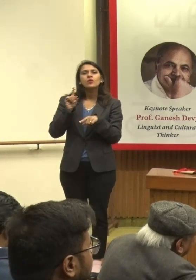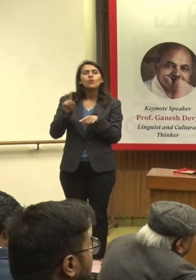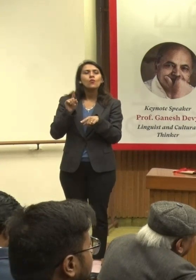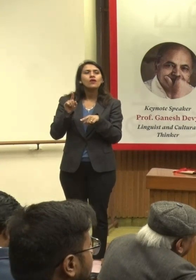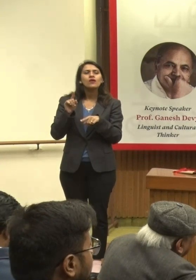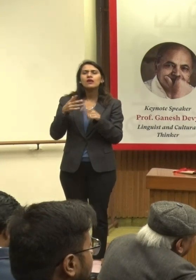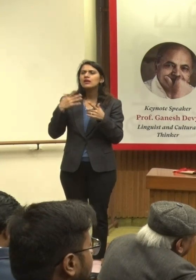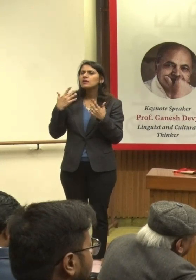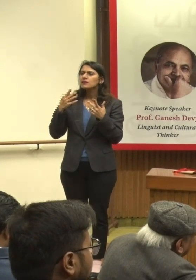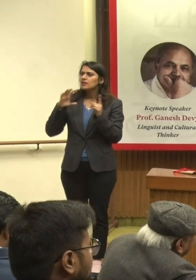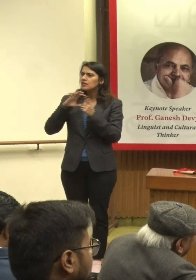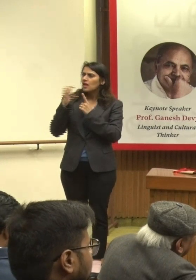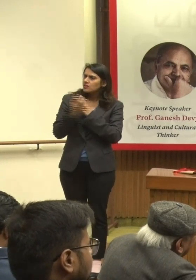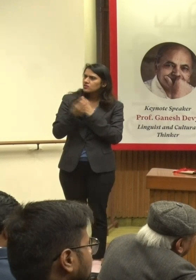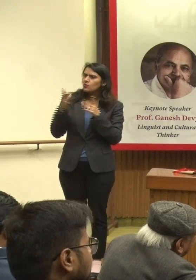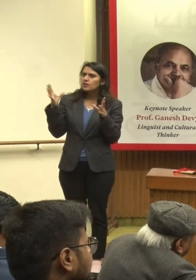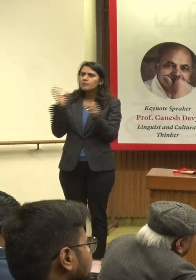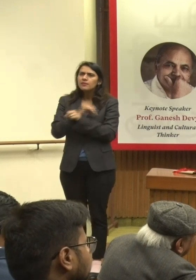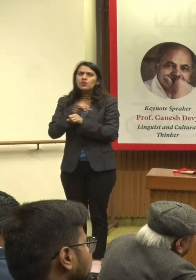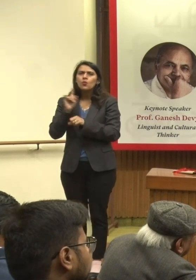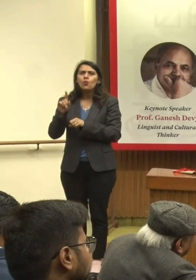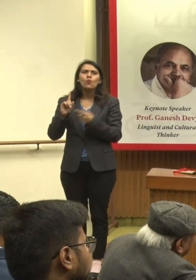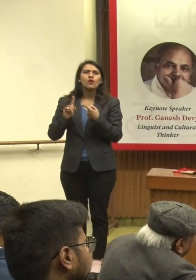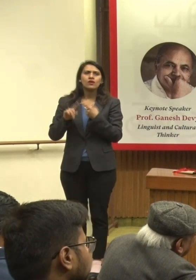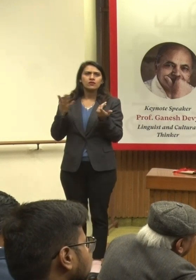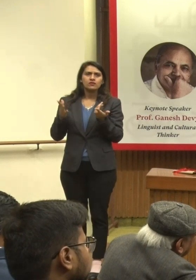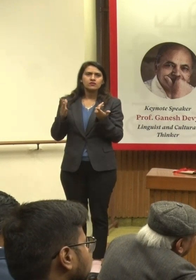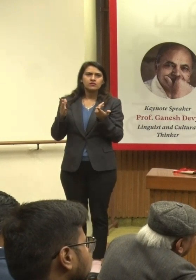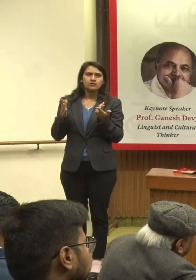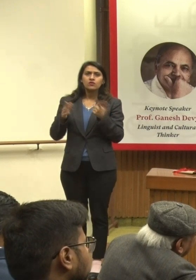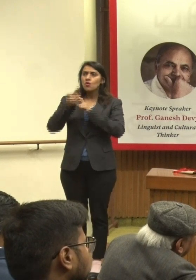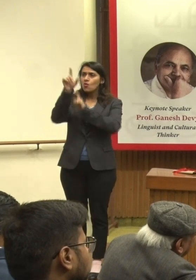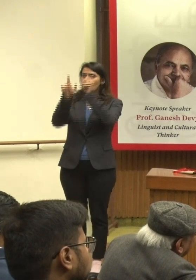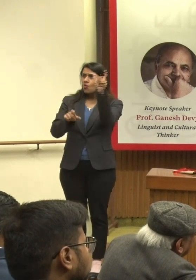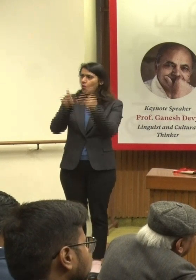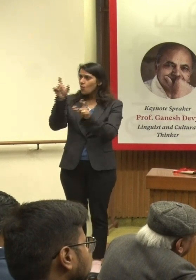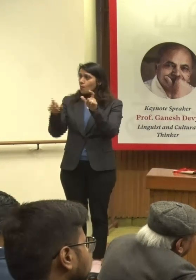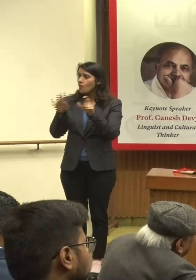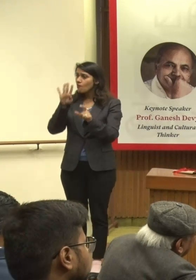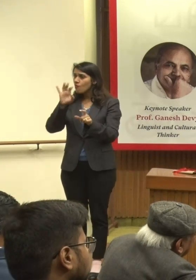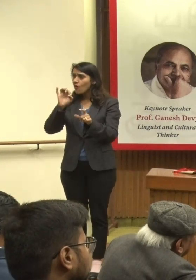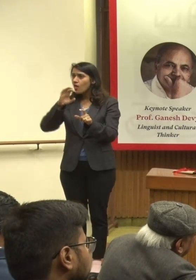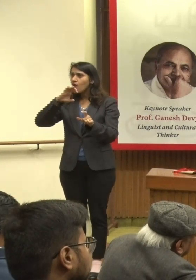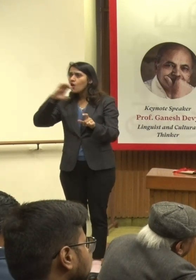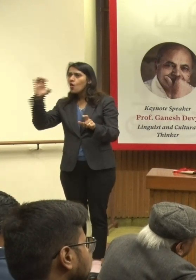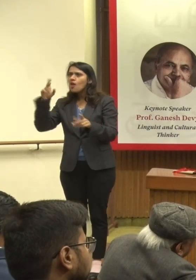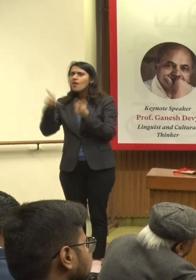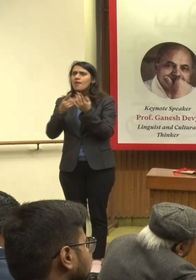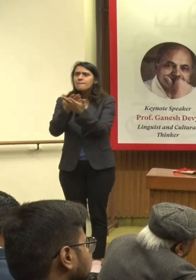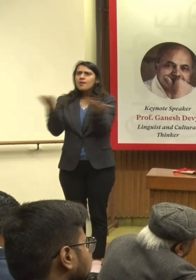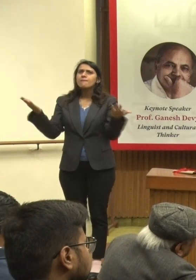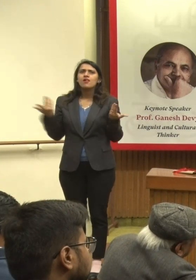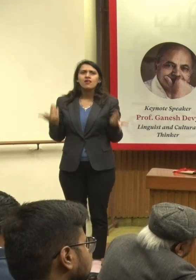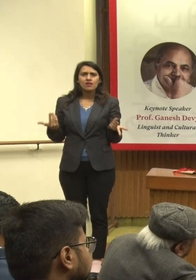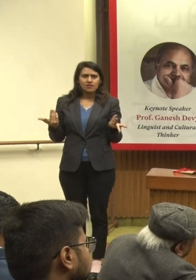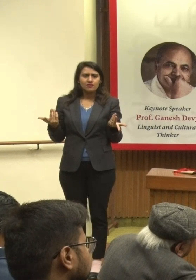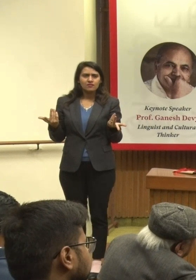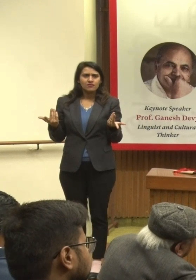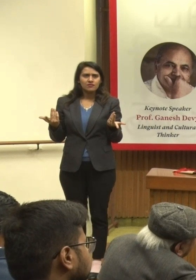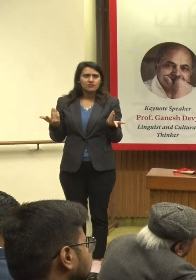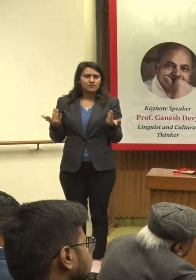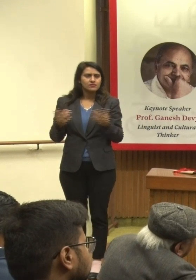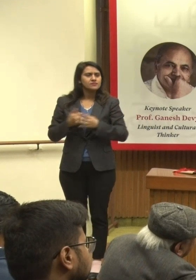deficit, cultural deficit, and at the same time dehumanizing 40 crores of our people.